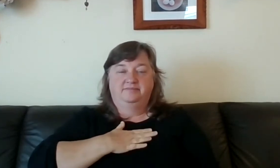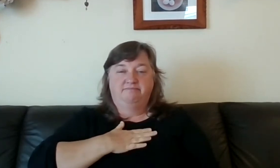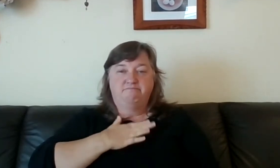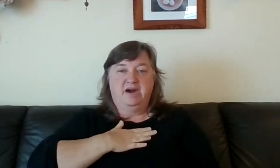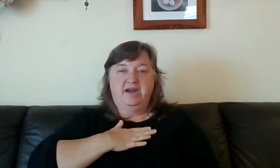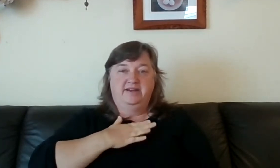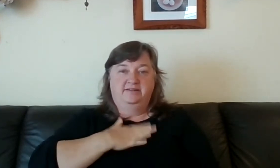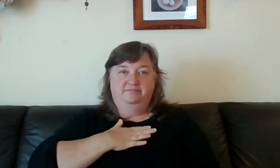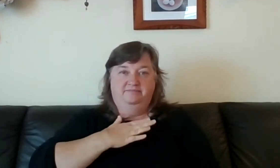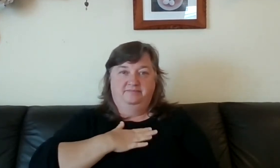Mine.